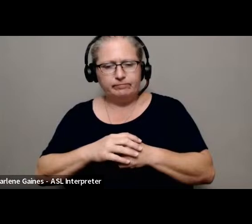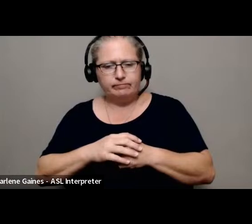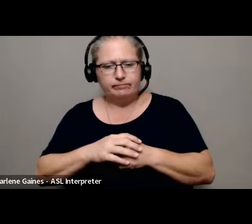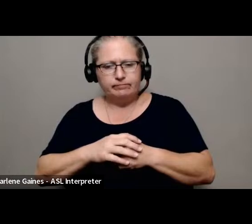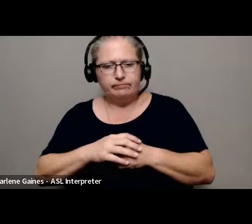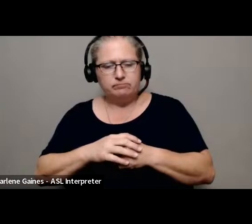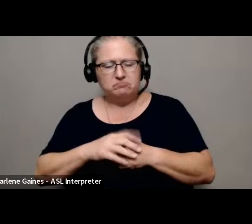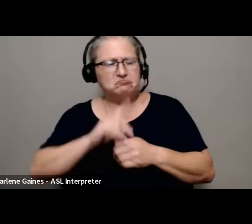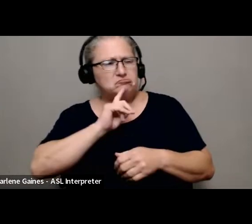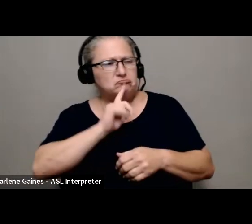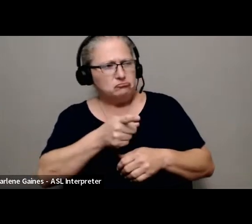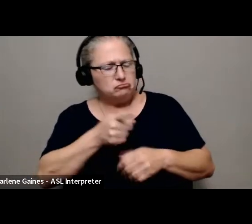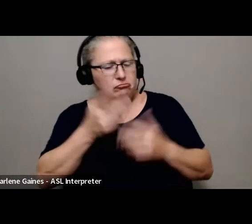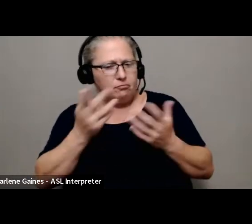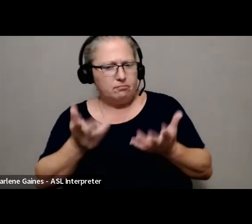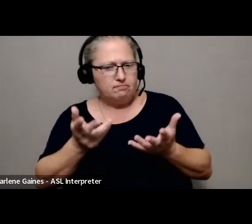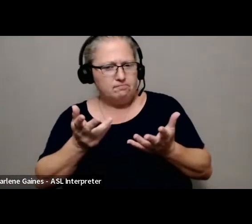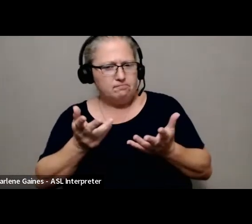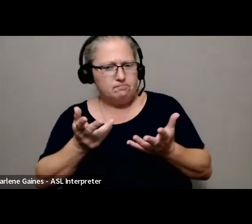Sure.